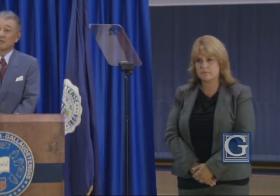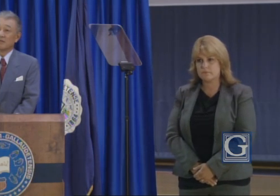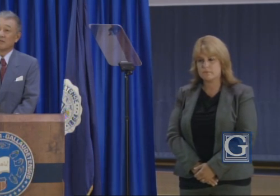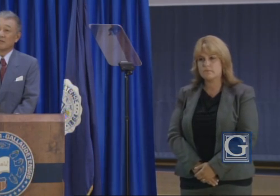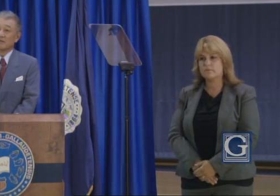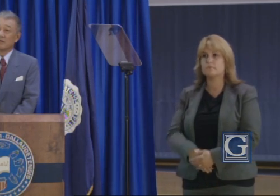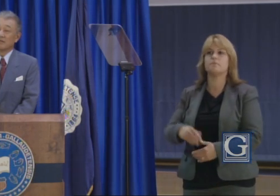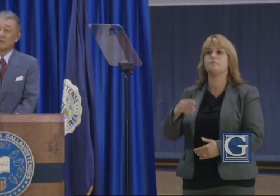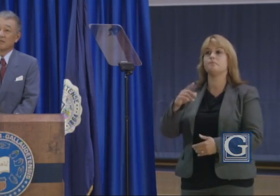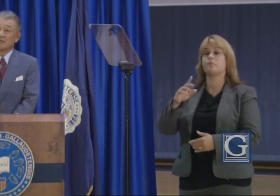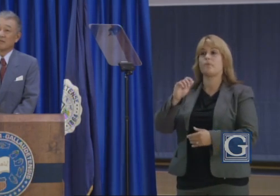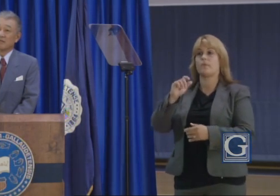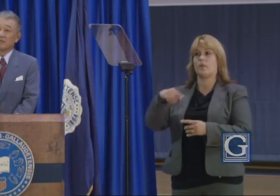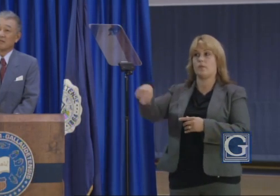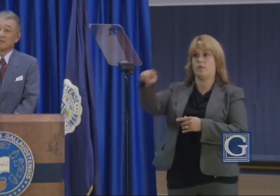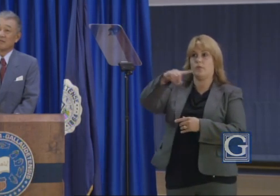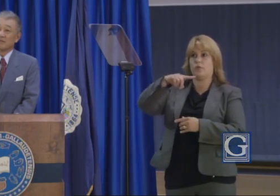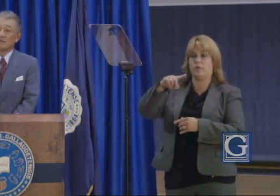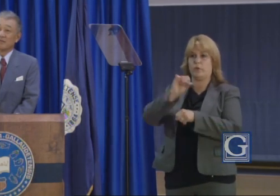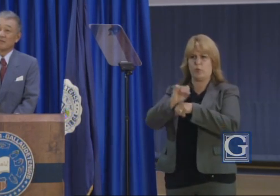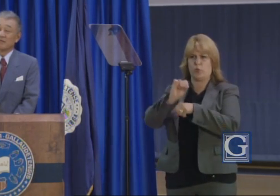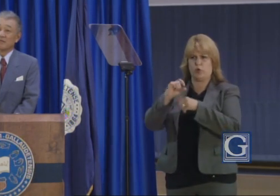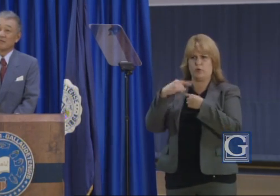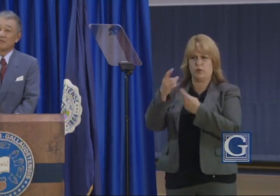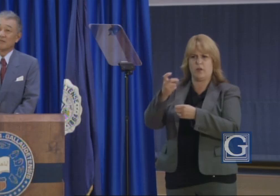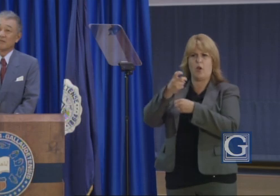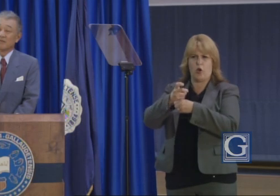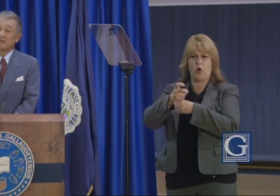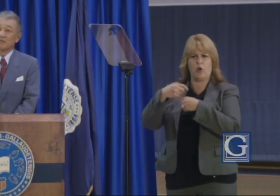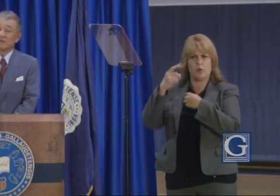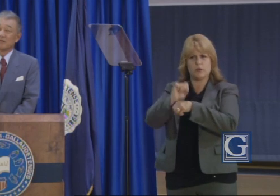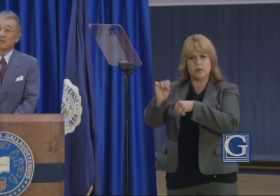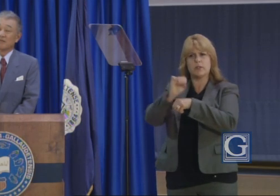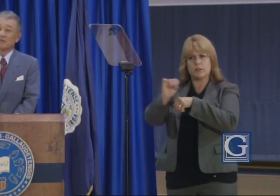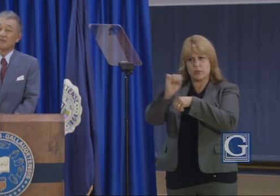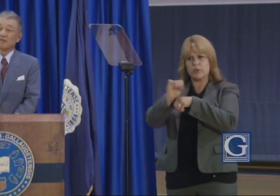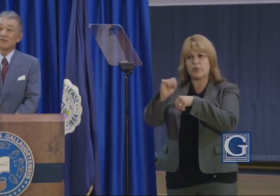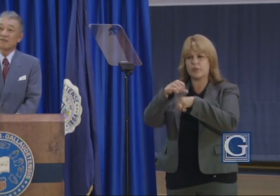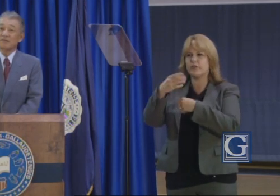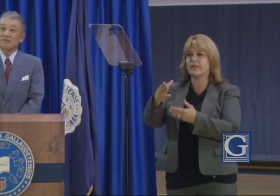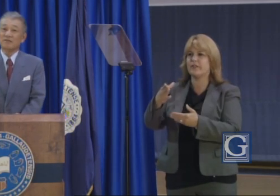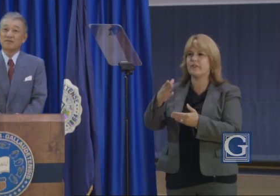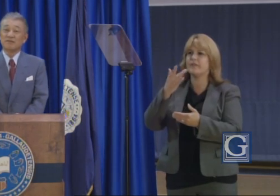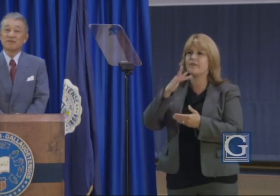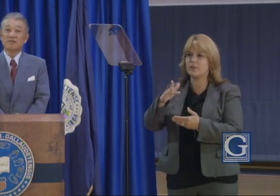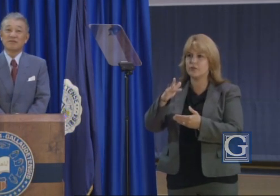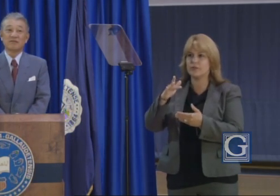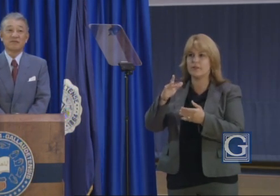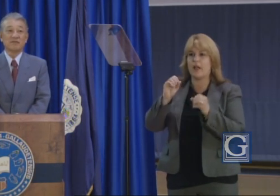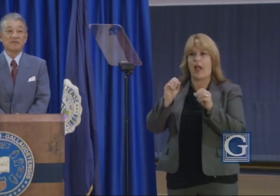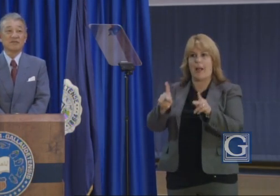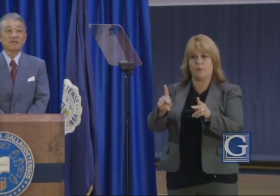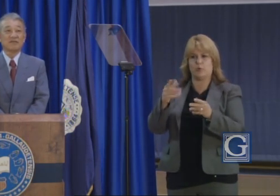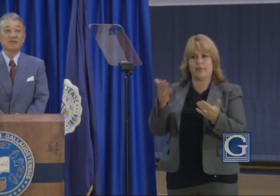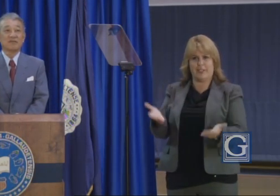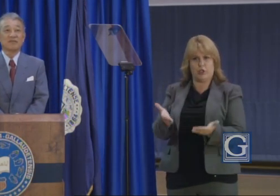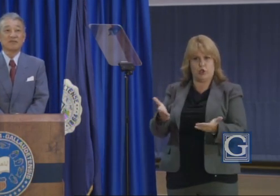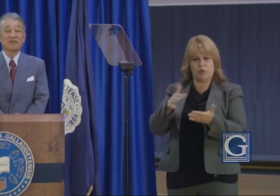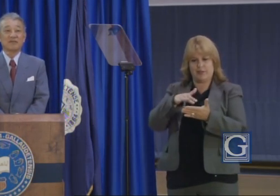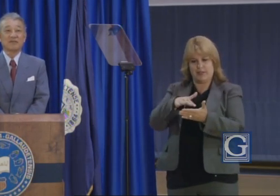All of you have worked very hard and have been given the fortunate opportunity to study at the best university in the world, and